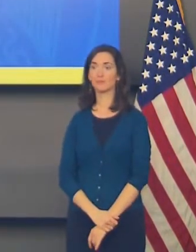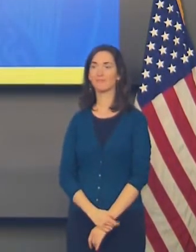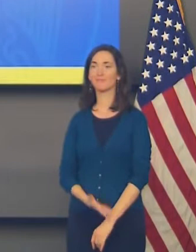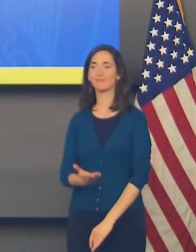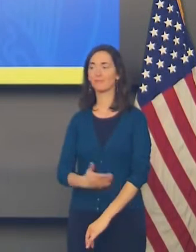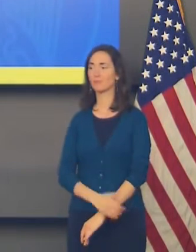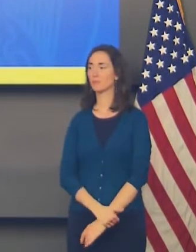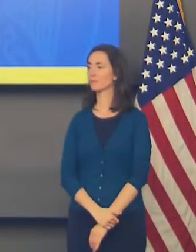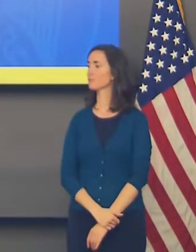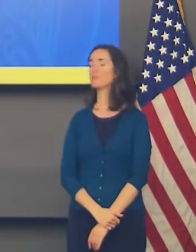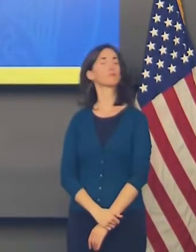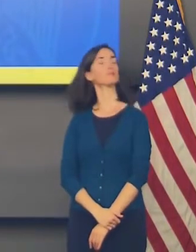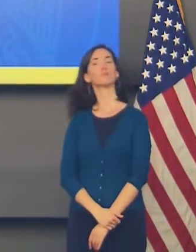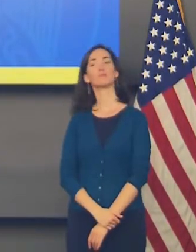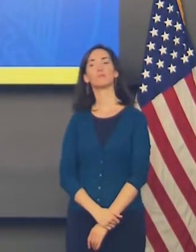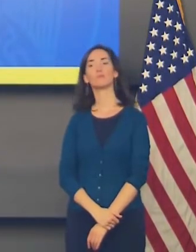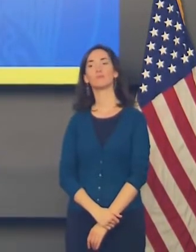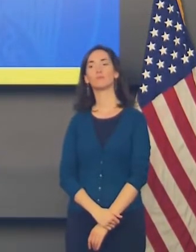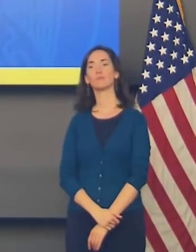Yeah, Blake?